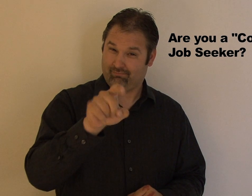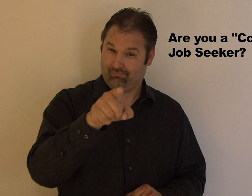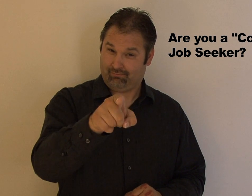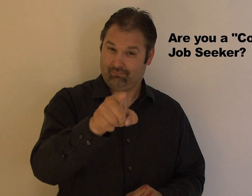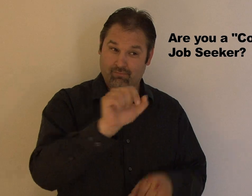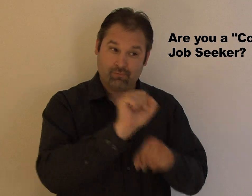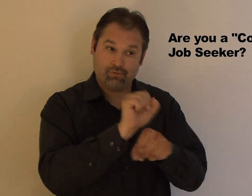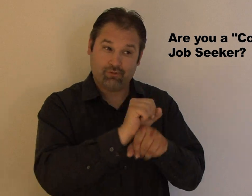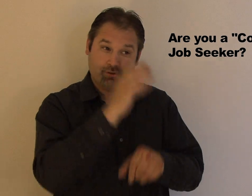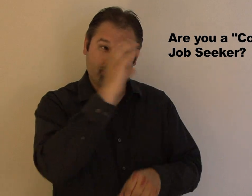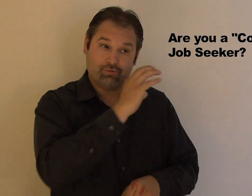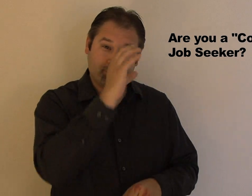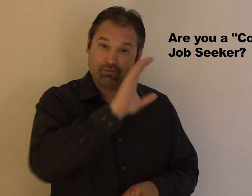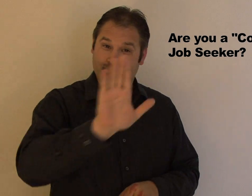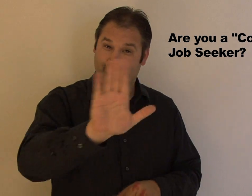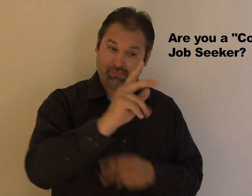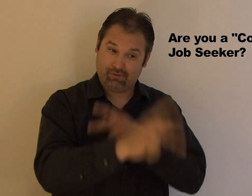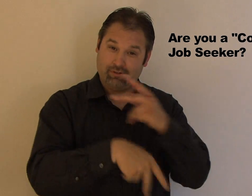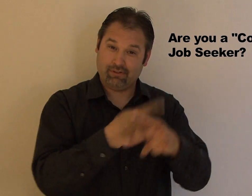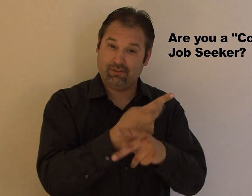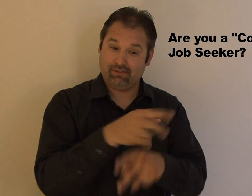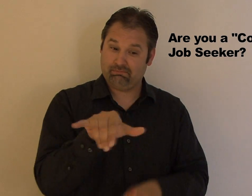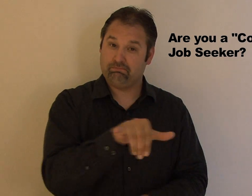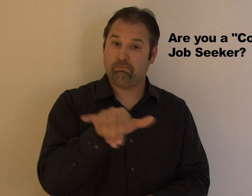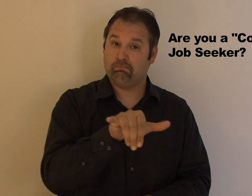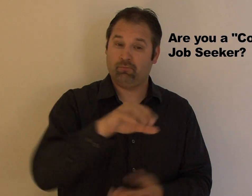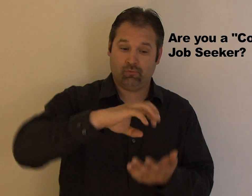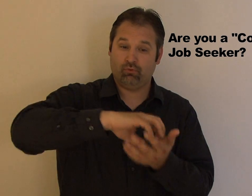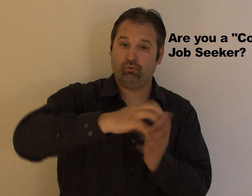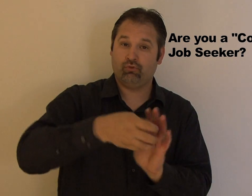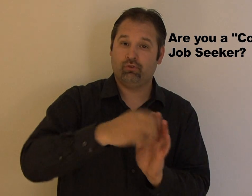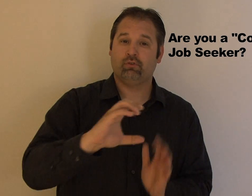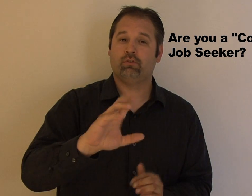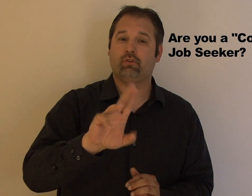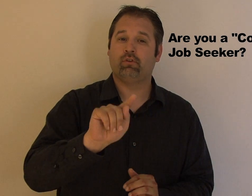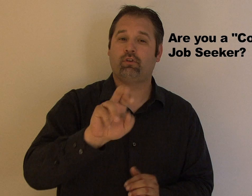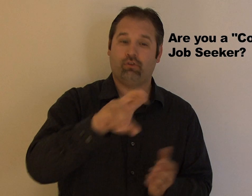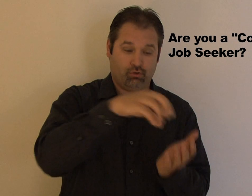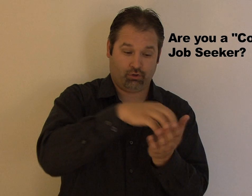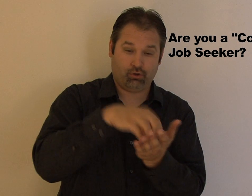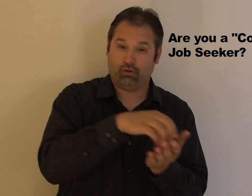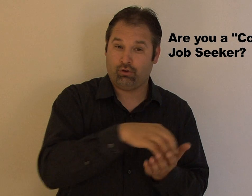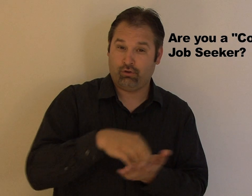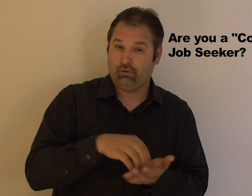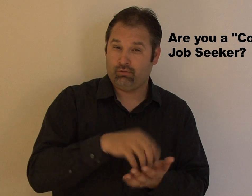You see this sentence here asking, are you a cookie cutter job seeker?